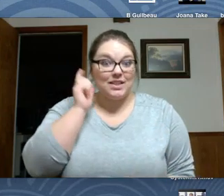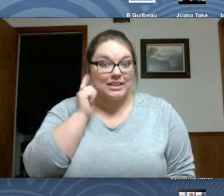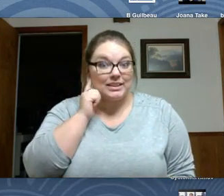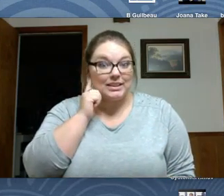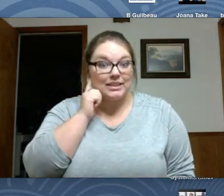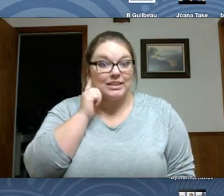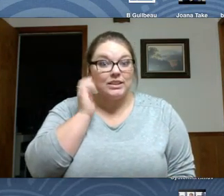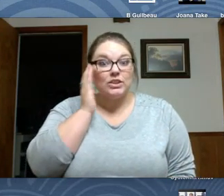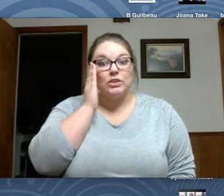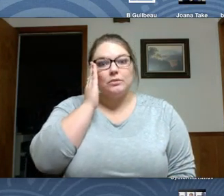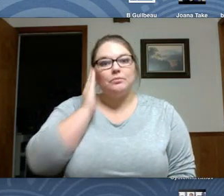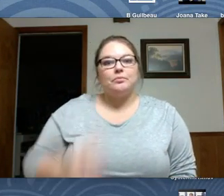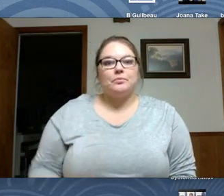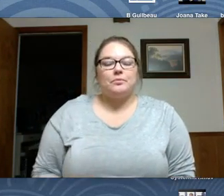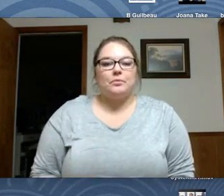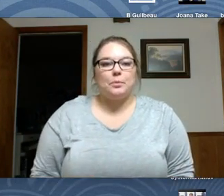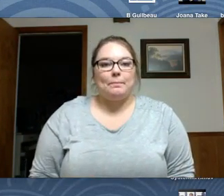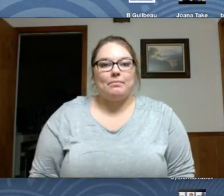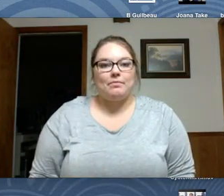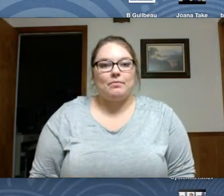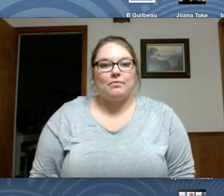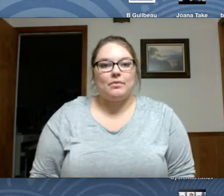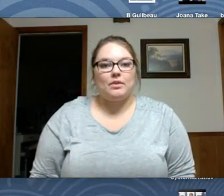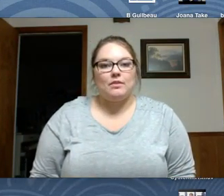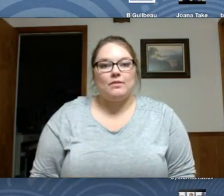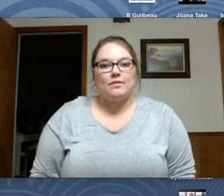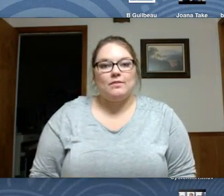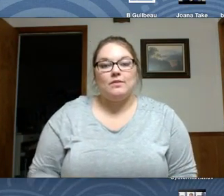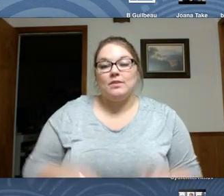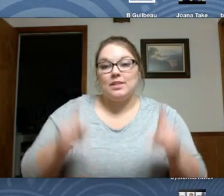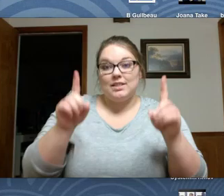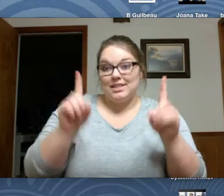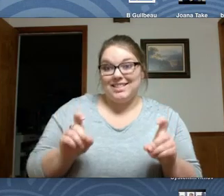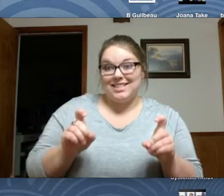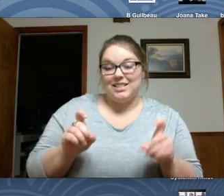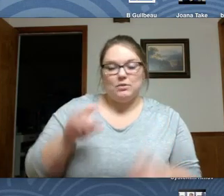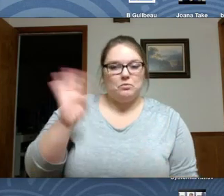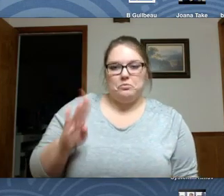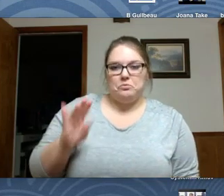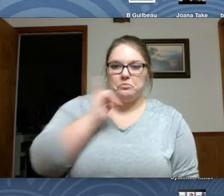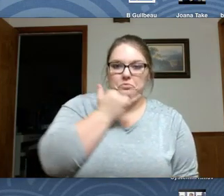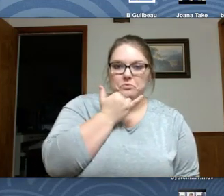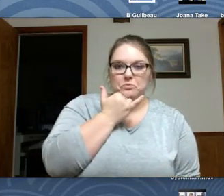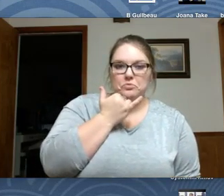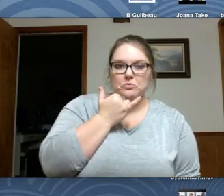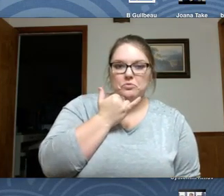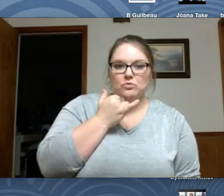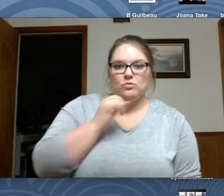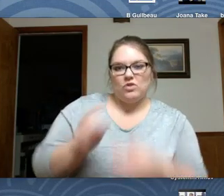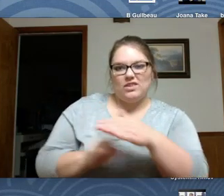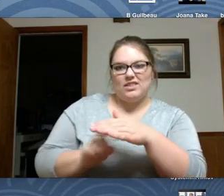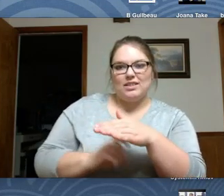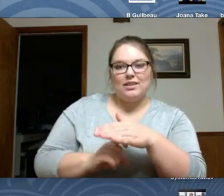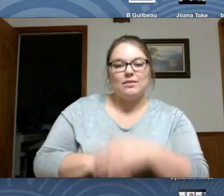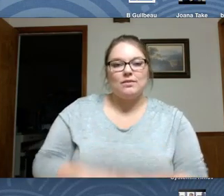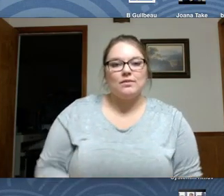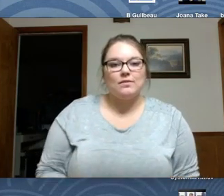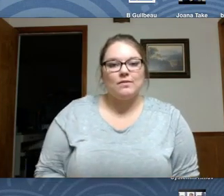that in tests, the laser scanner was never wrong. It also identified the